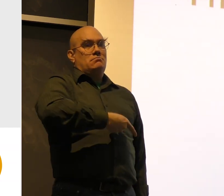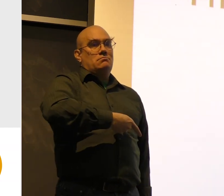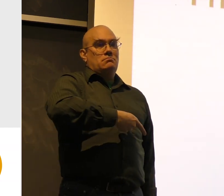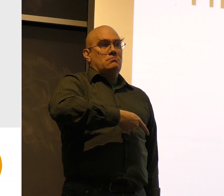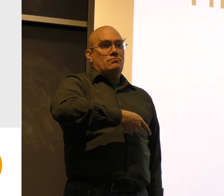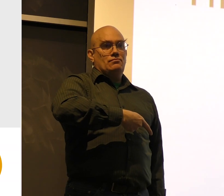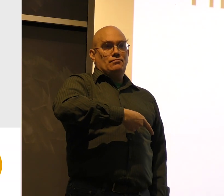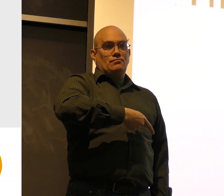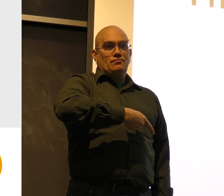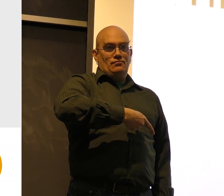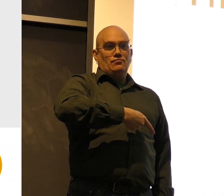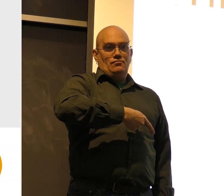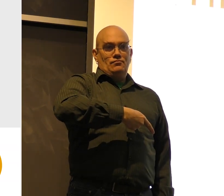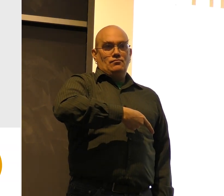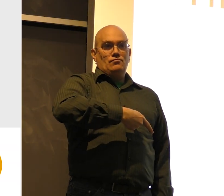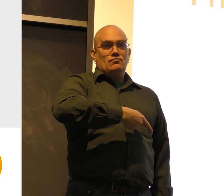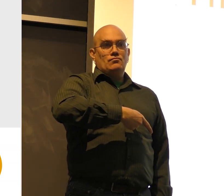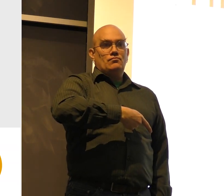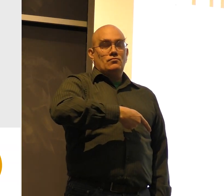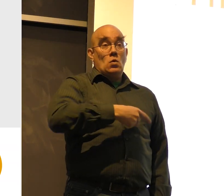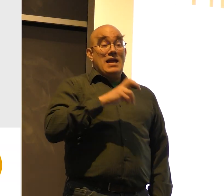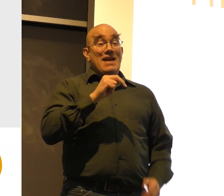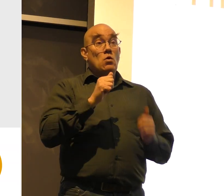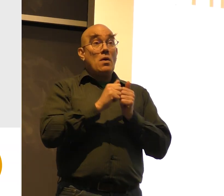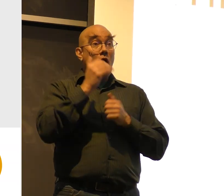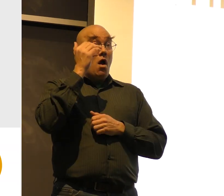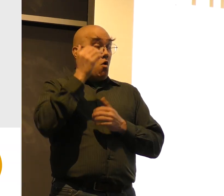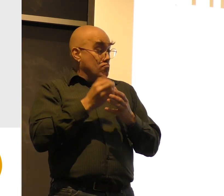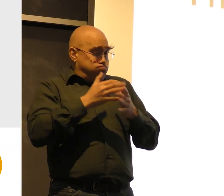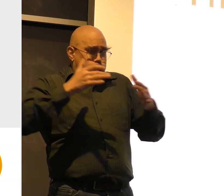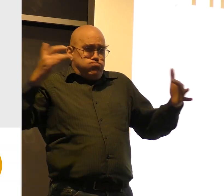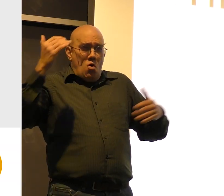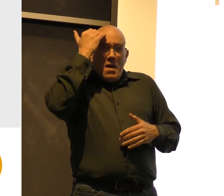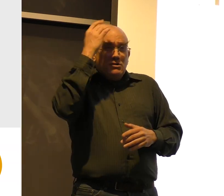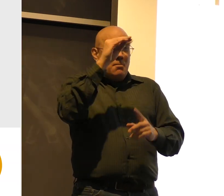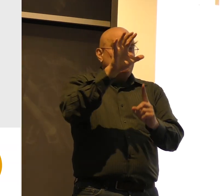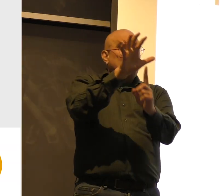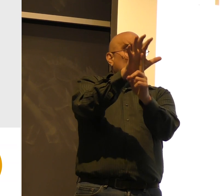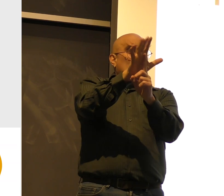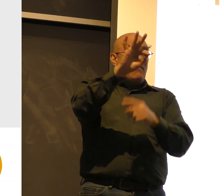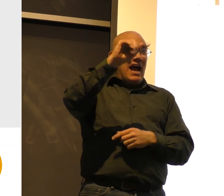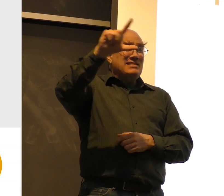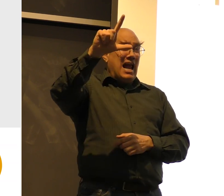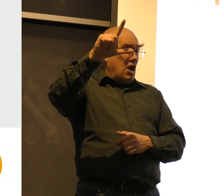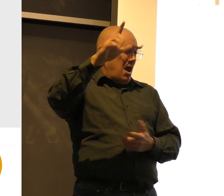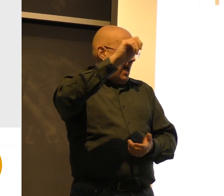to be like us. We're not gonna learn to communicate with you. So, even with this broad awareness and